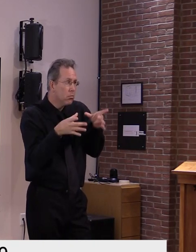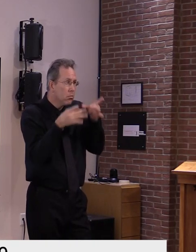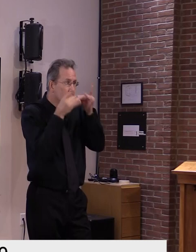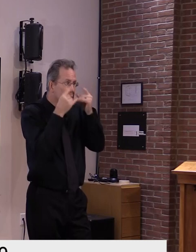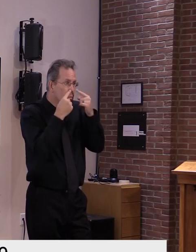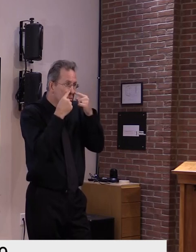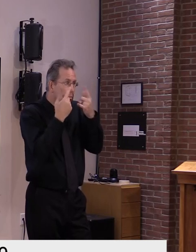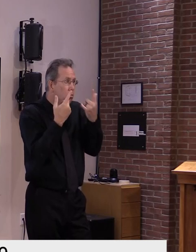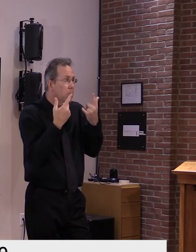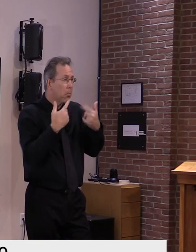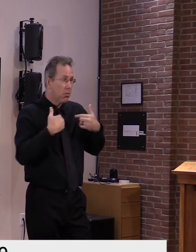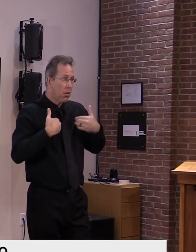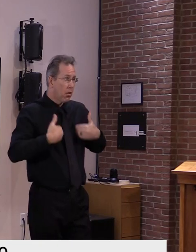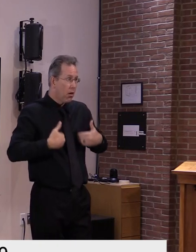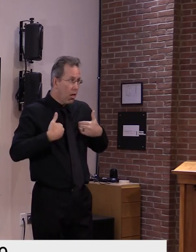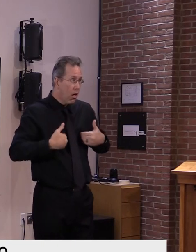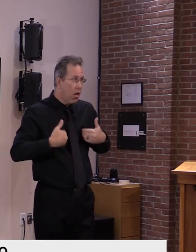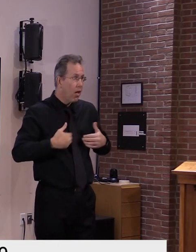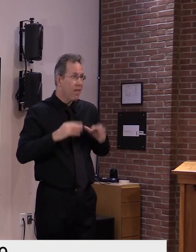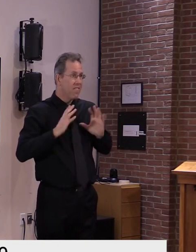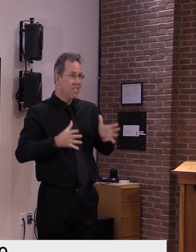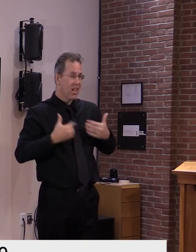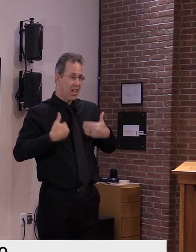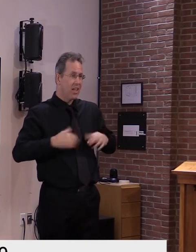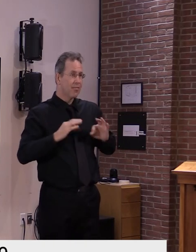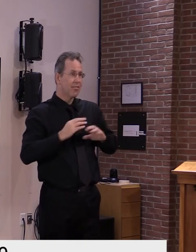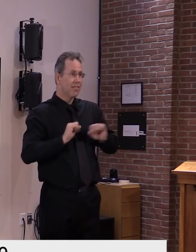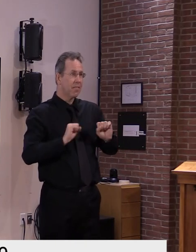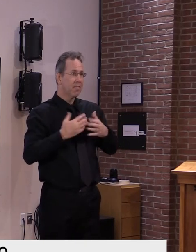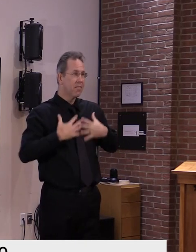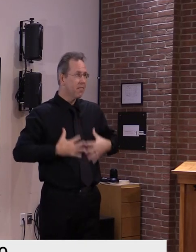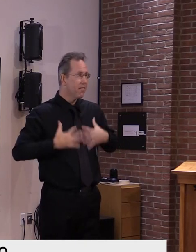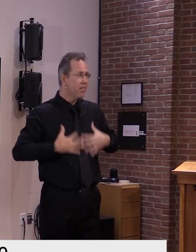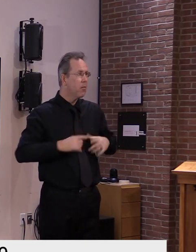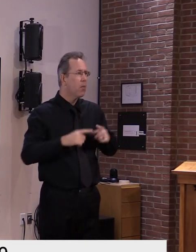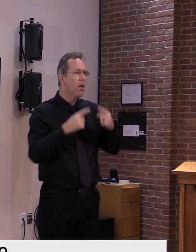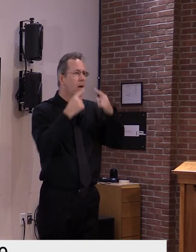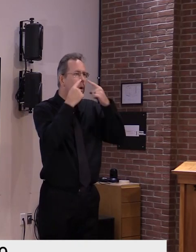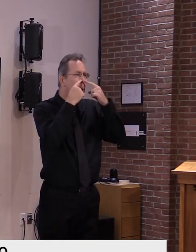and get to higher levels in people's nasal mucosa?